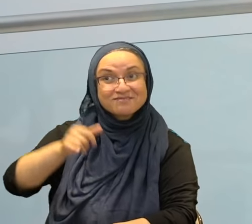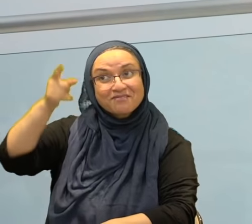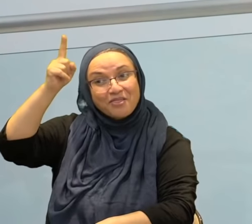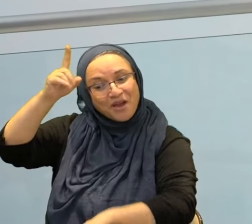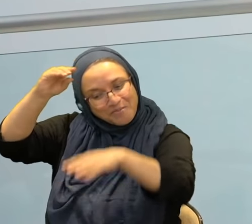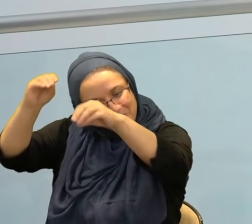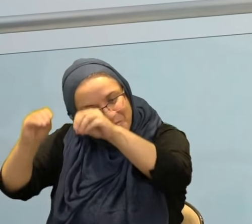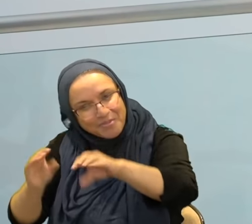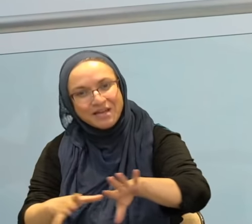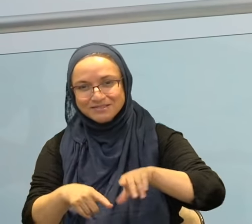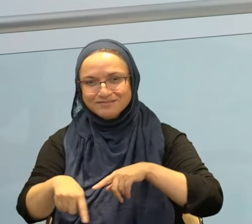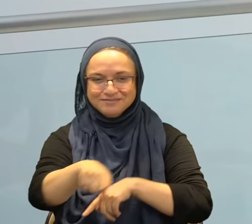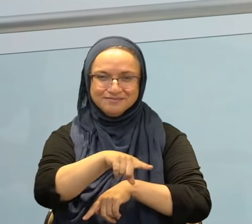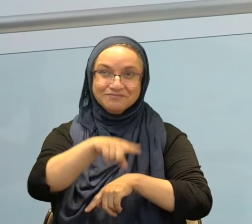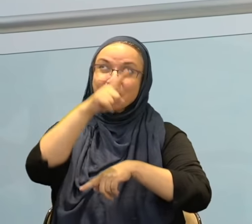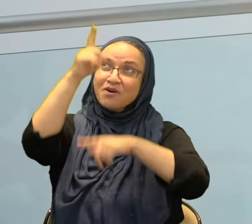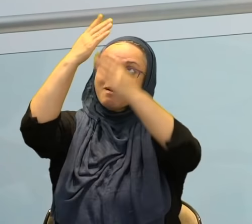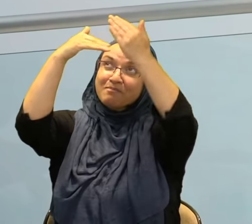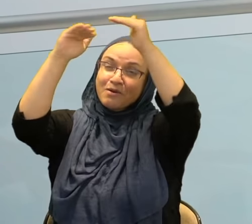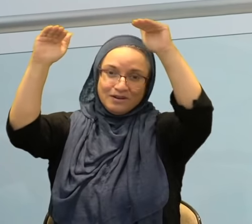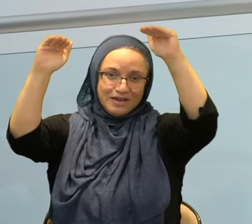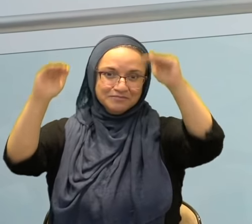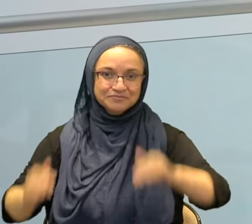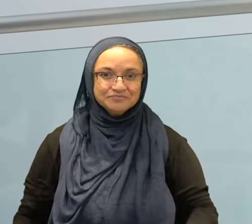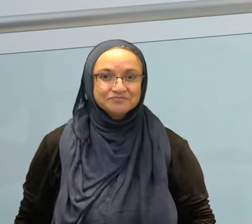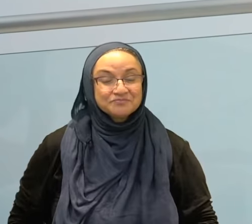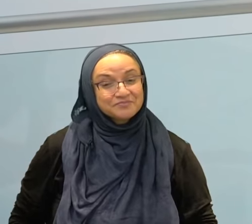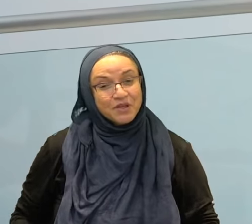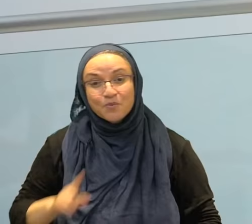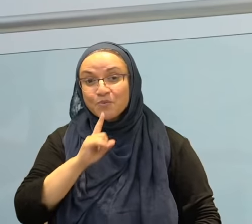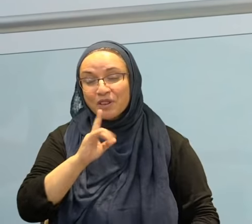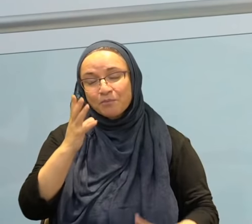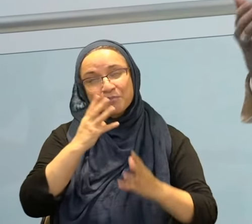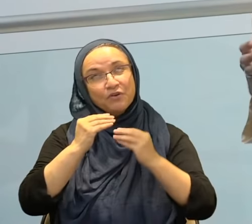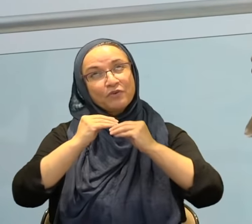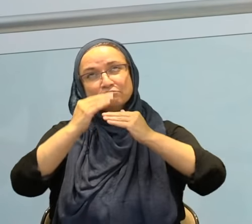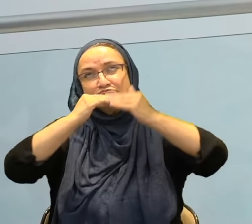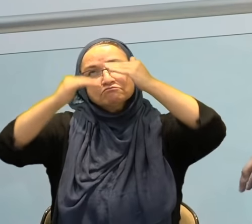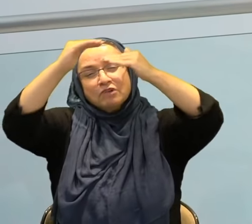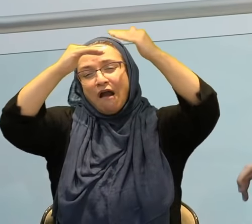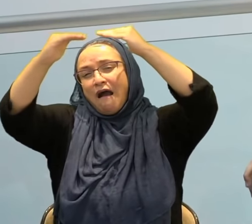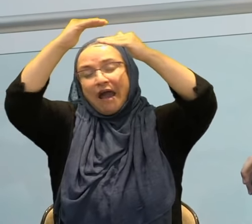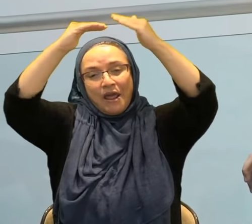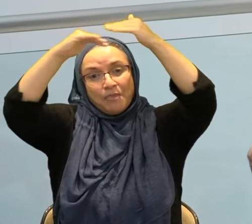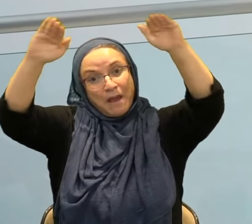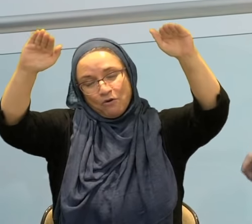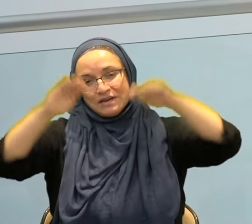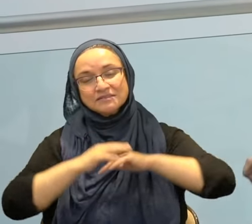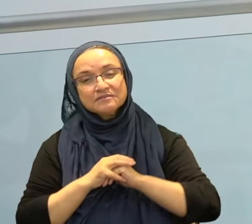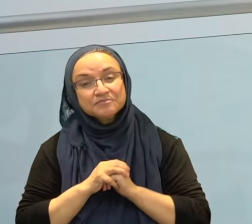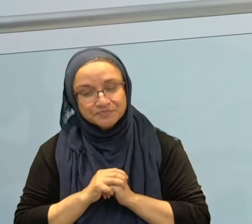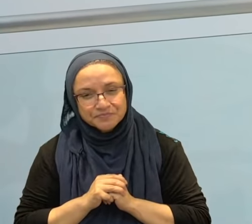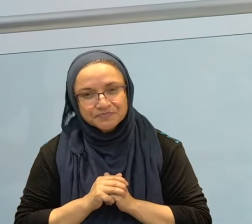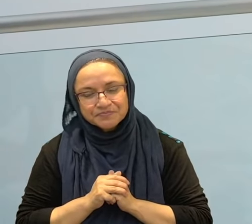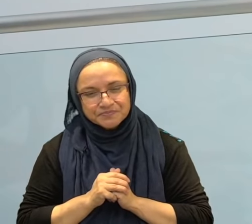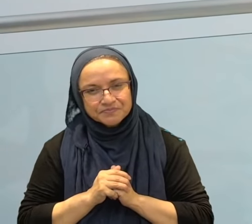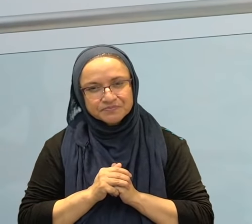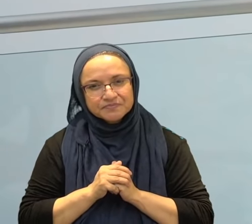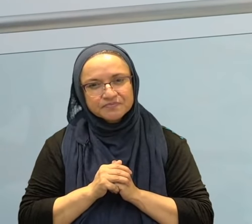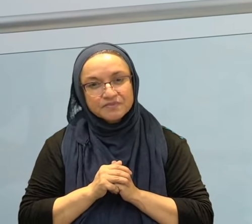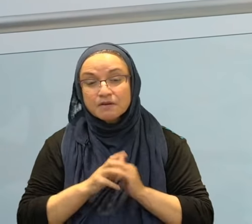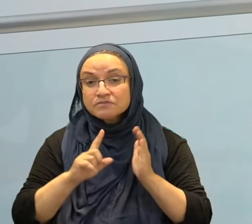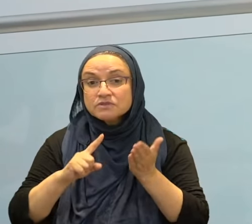now. And so sometimes it becomes hard to be able to see outside of where you are at the